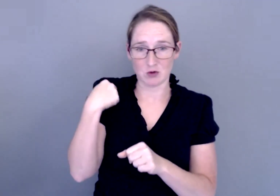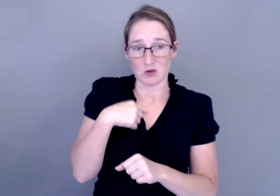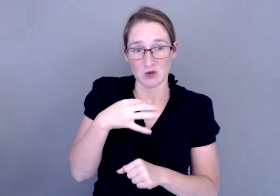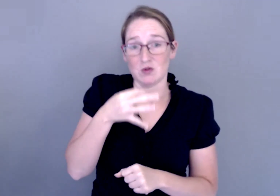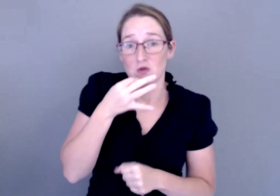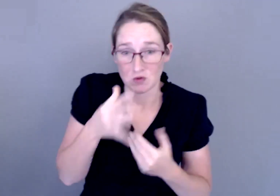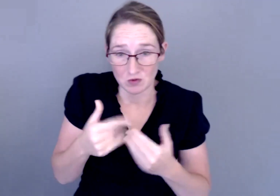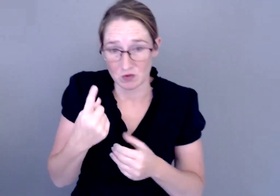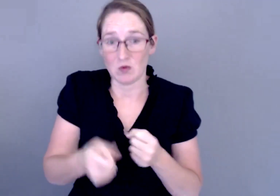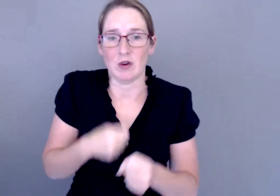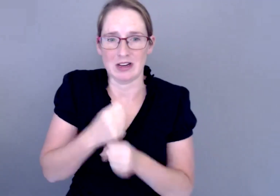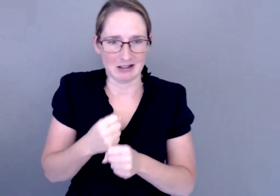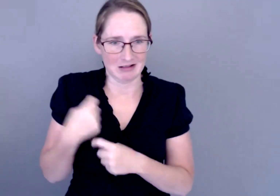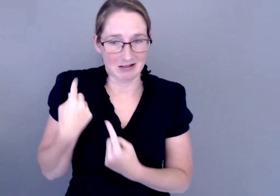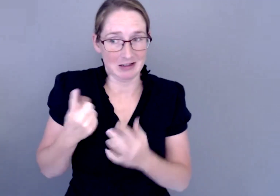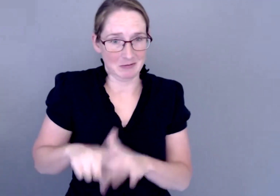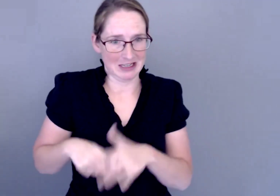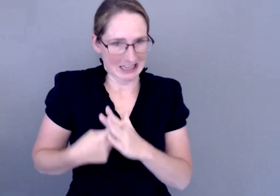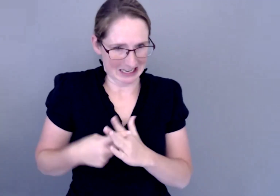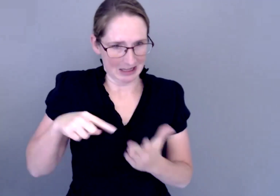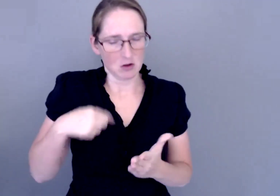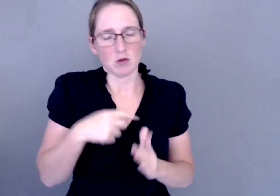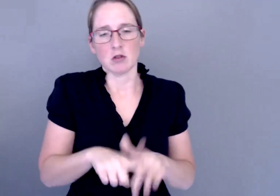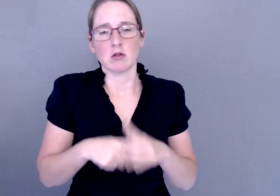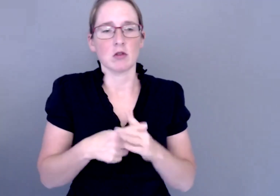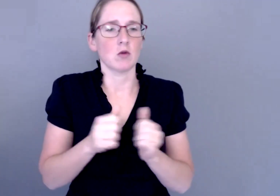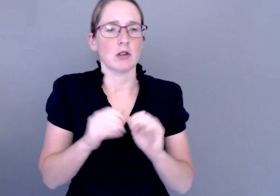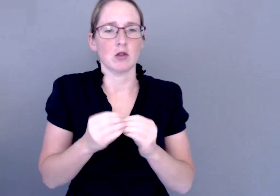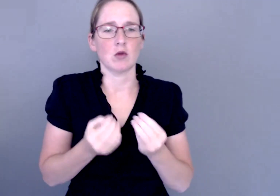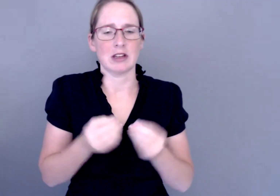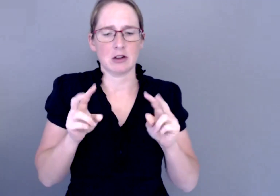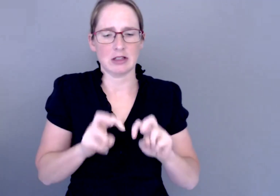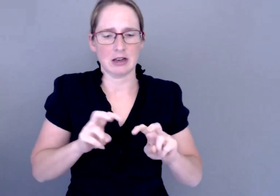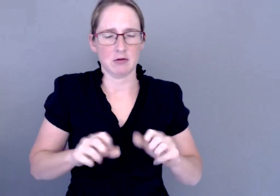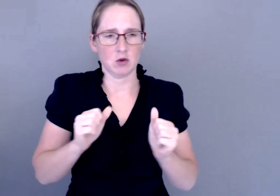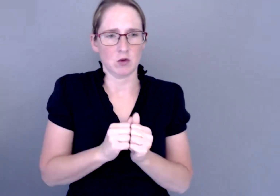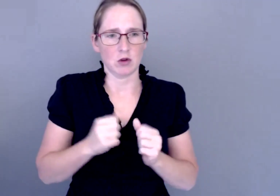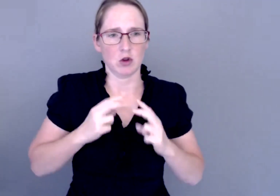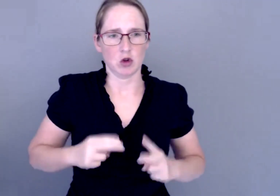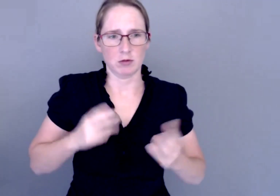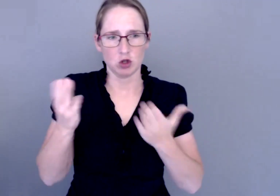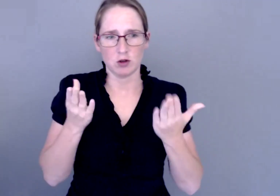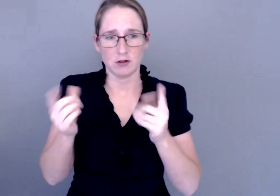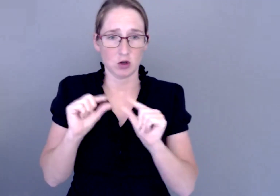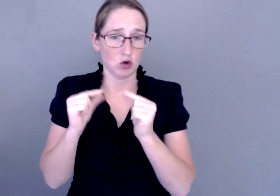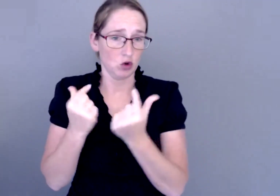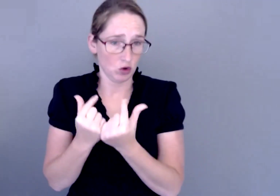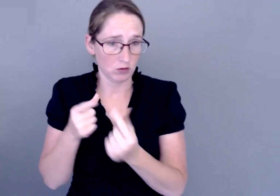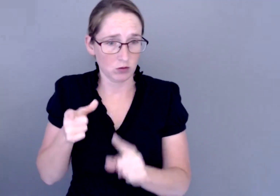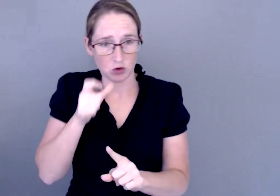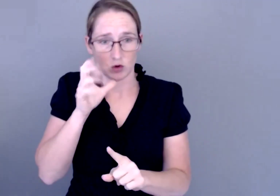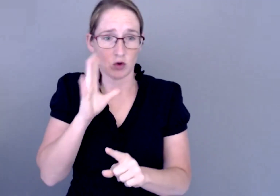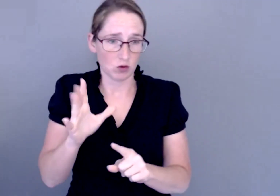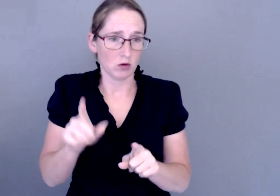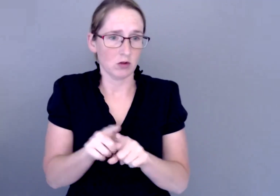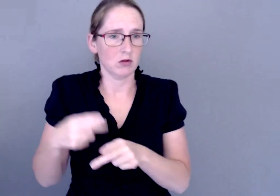almost a year since beginning this. And we started with an organizational assessment with the Human Services Group, who we'll also refer